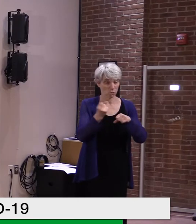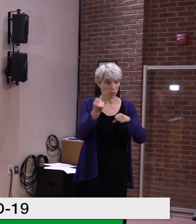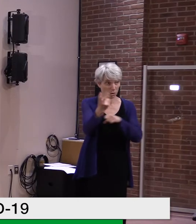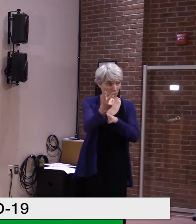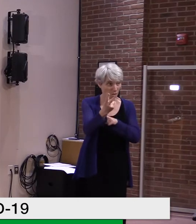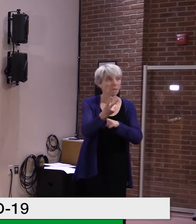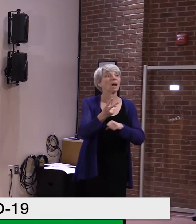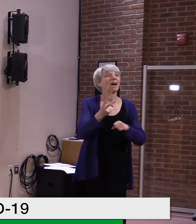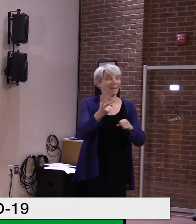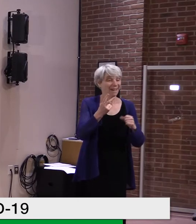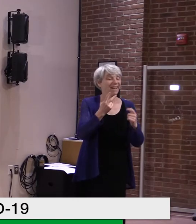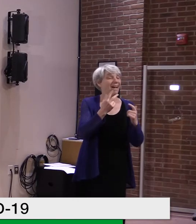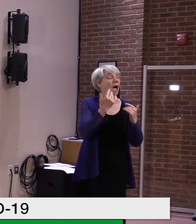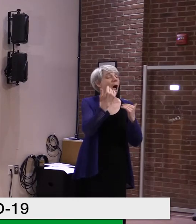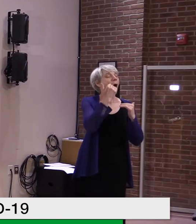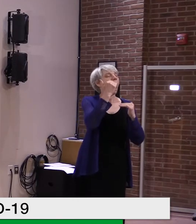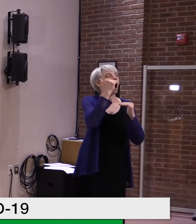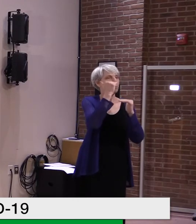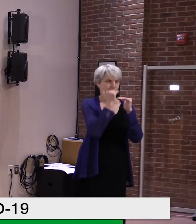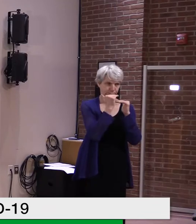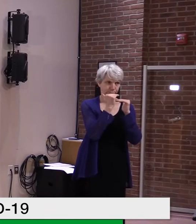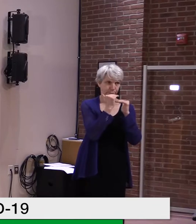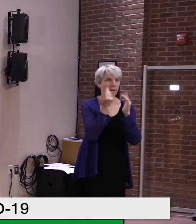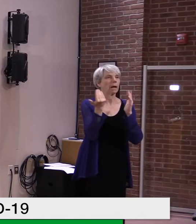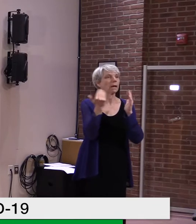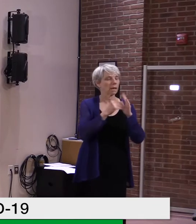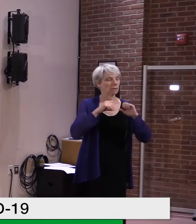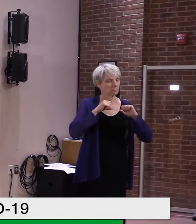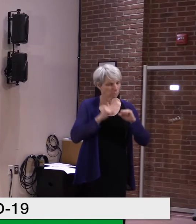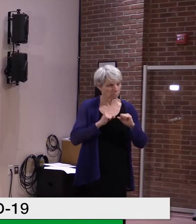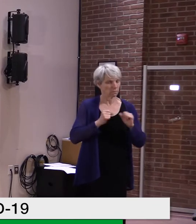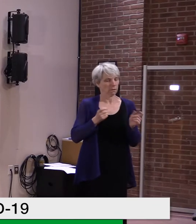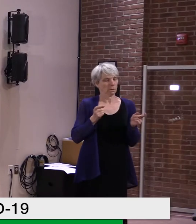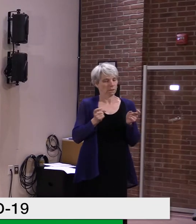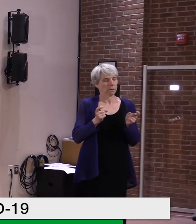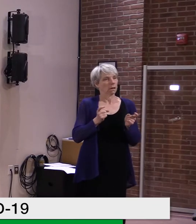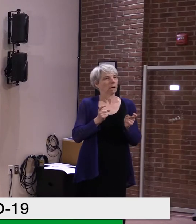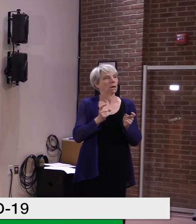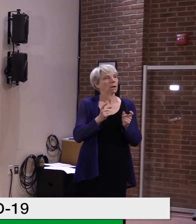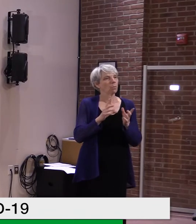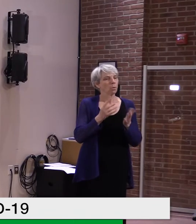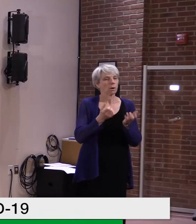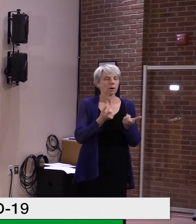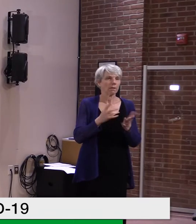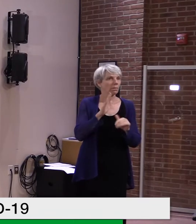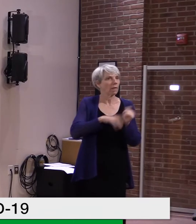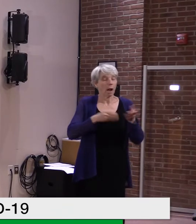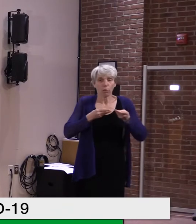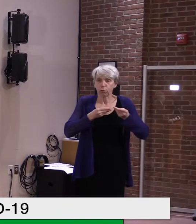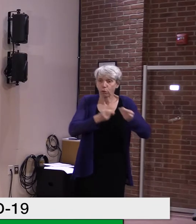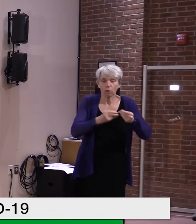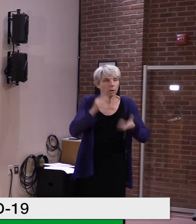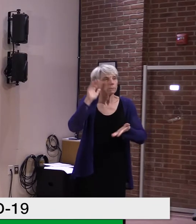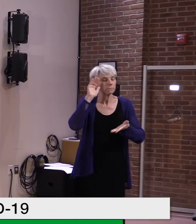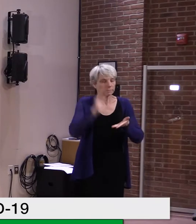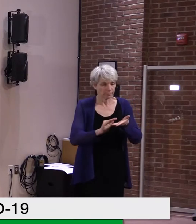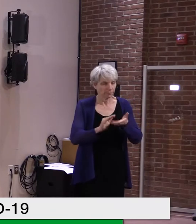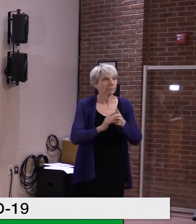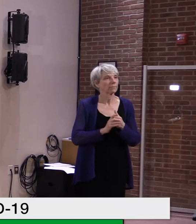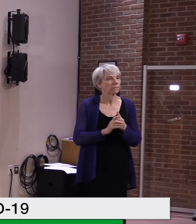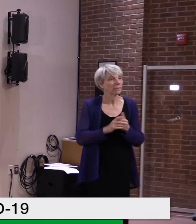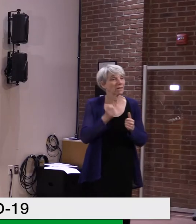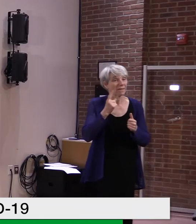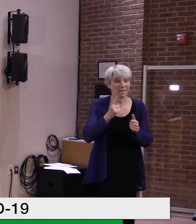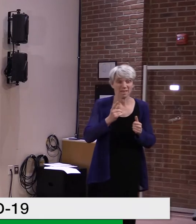down more to get it more sustainable and back to the program where all of a sudden you're homeless for a